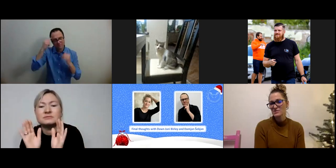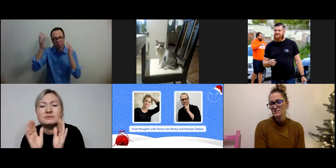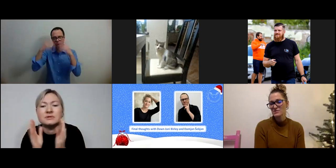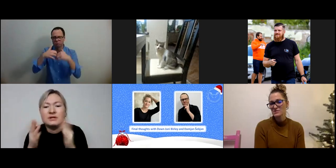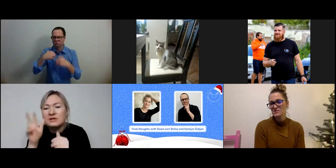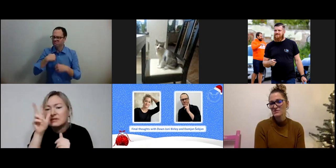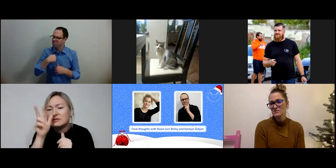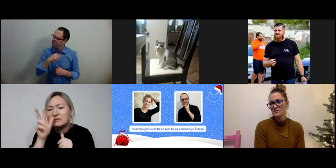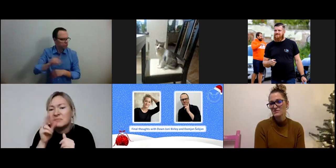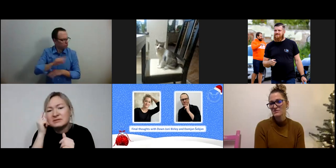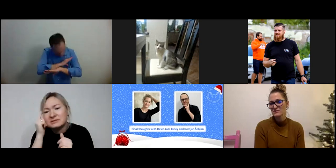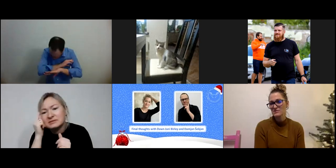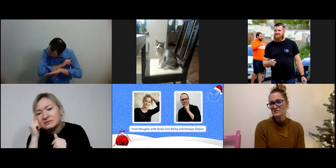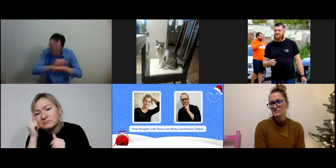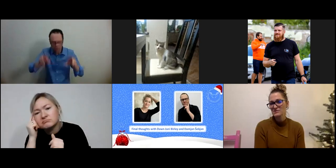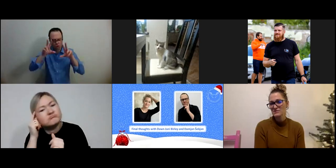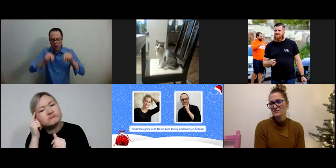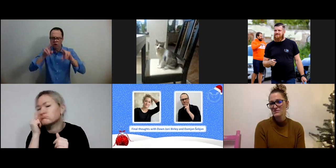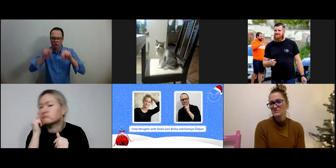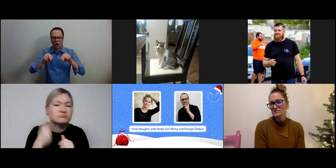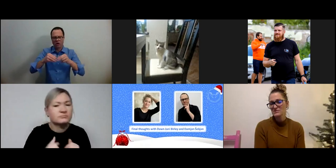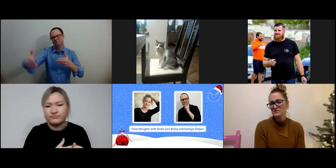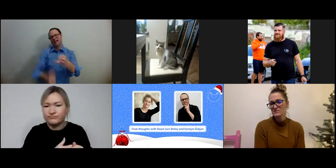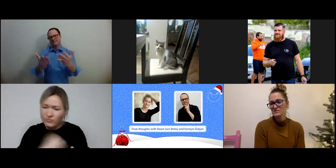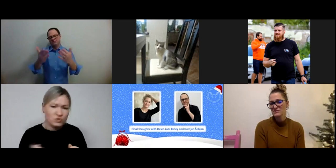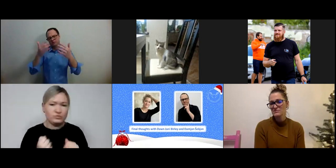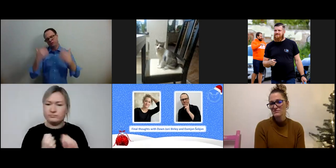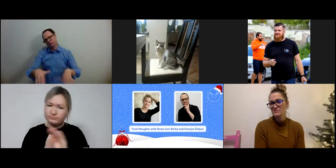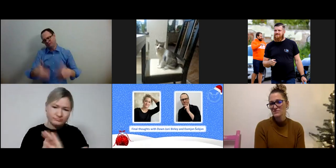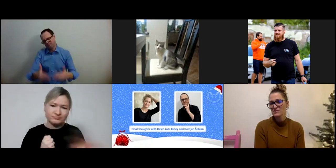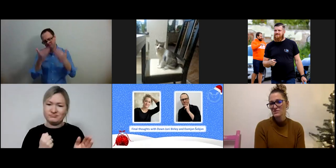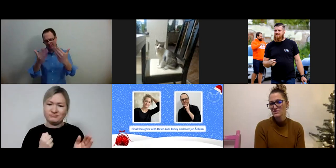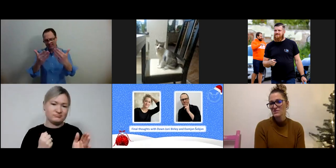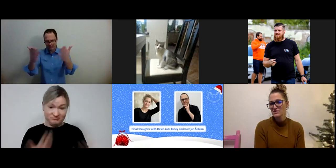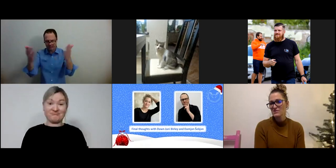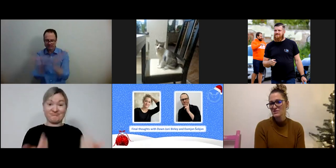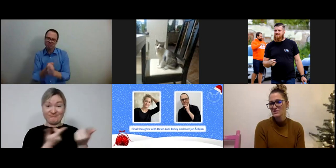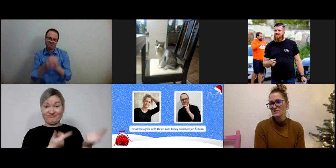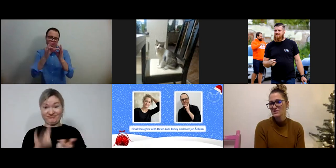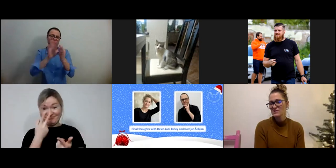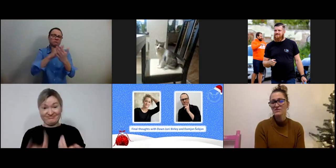would continue volunteering. By September, I was